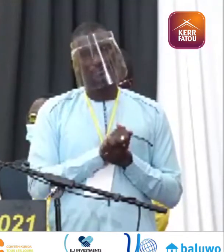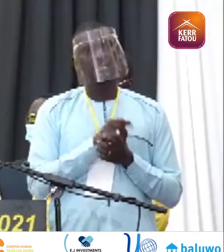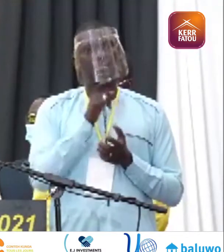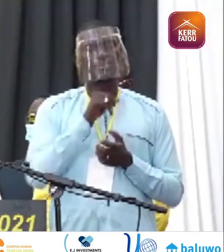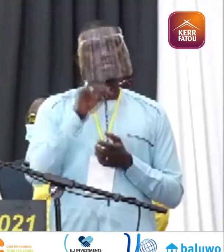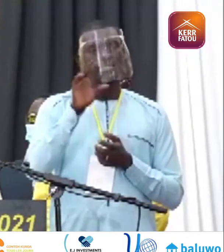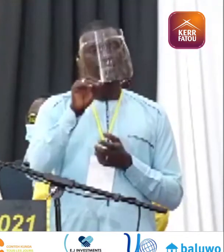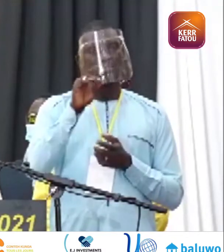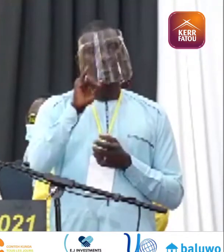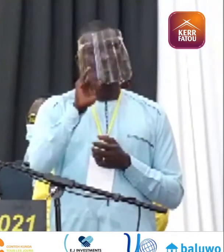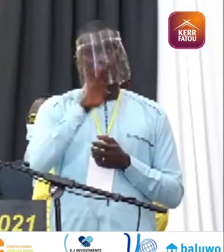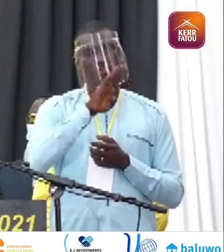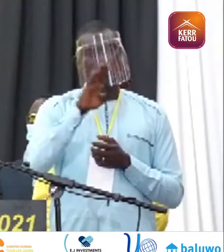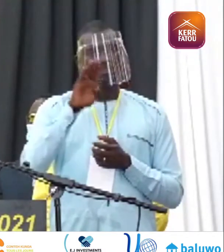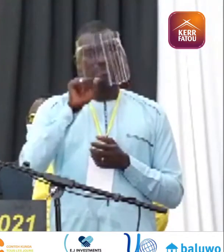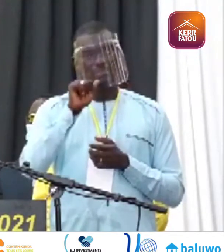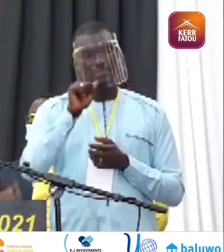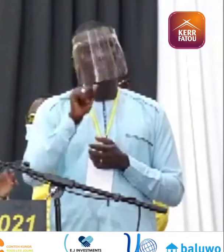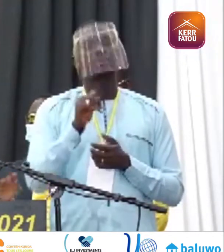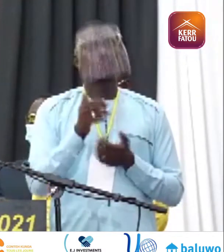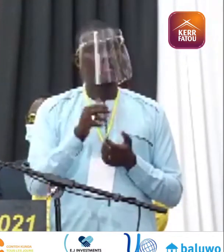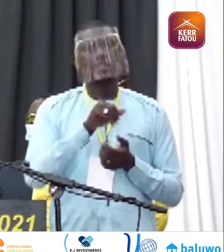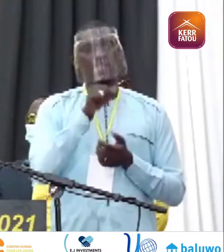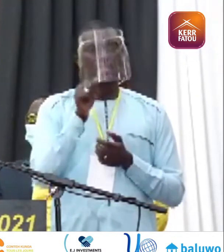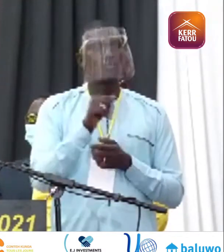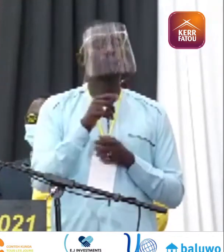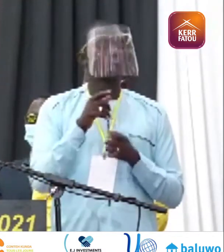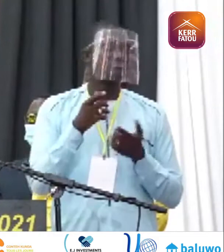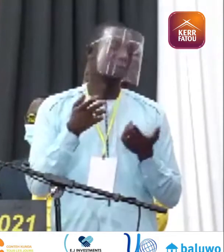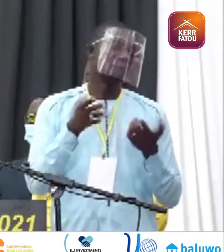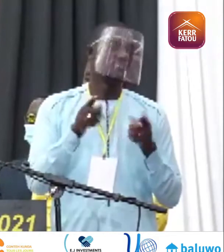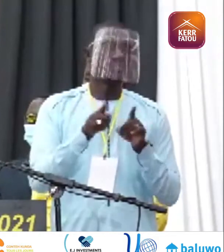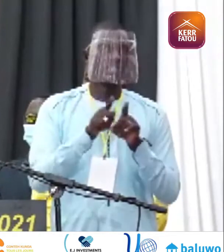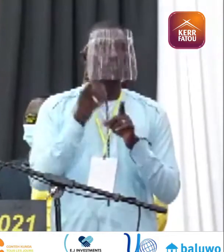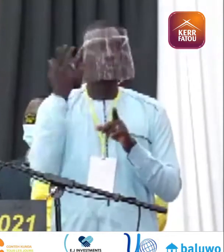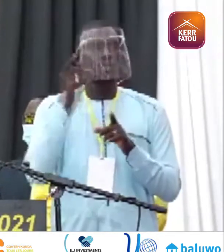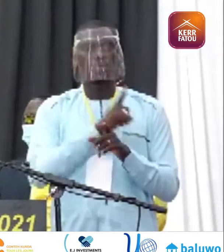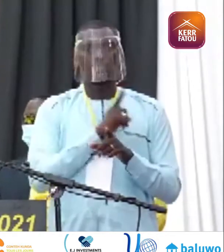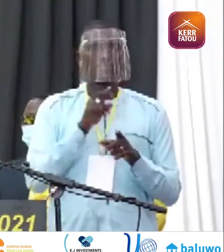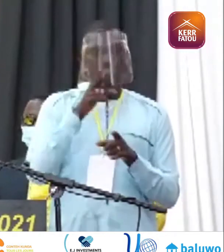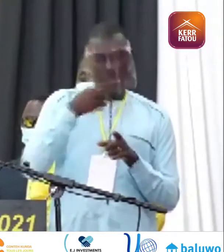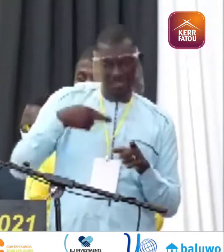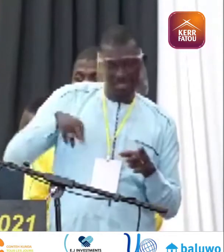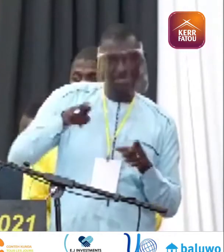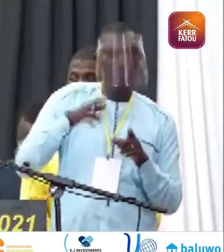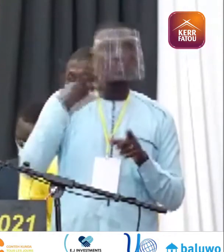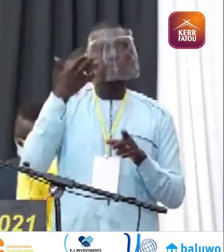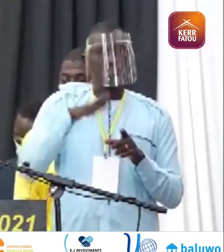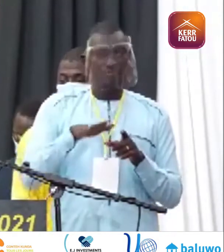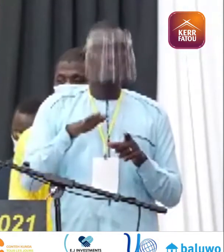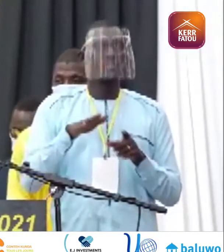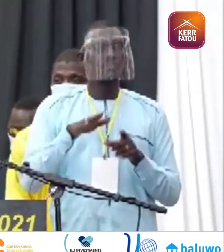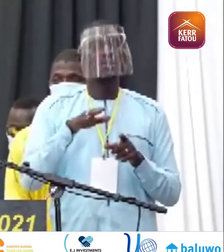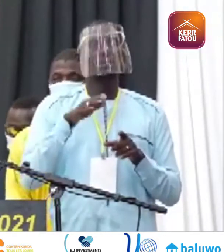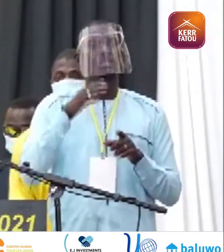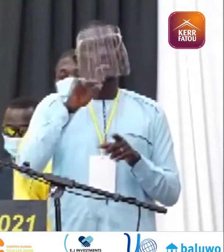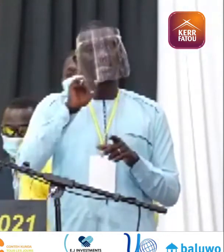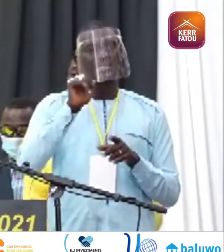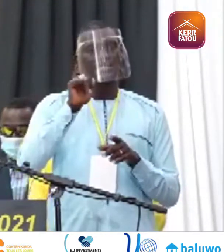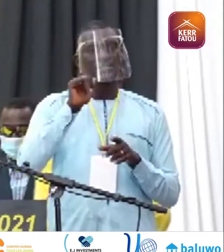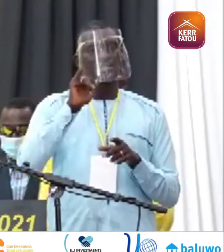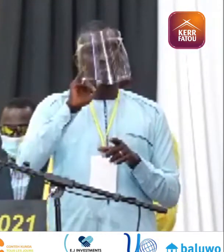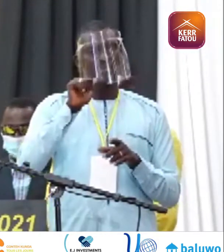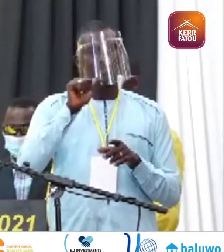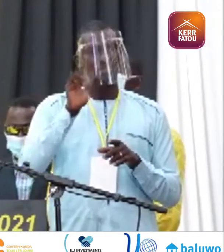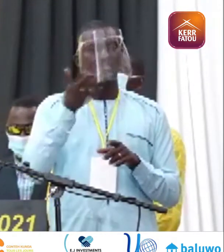Mr. Diba and Jay Paul when we returned from the Yakumba, when we returned